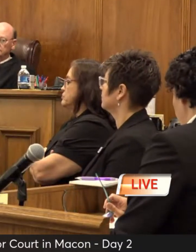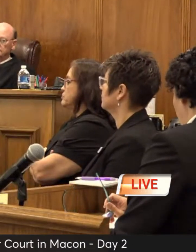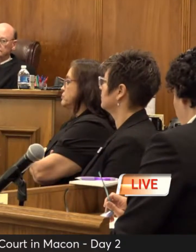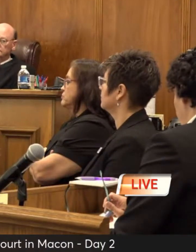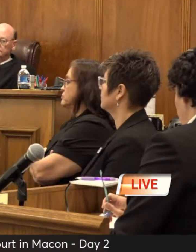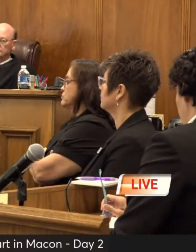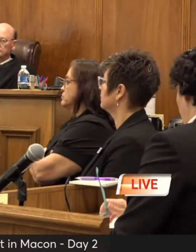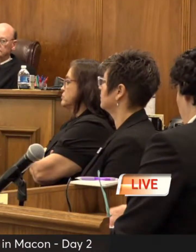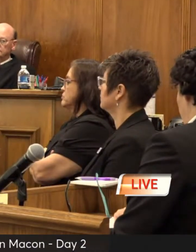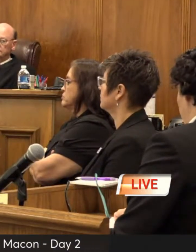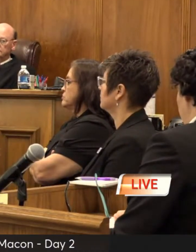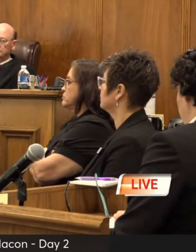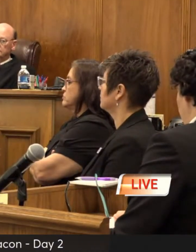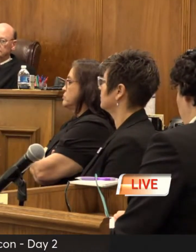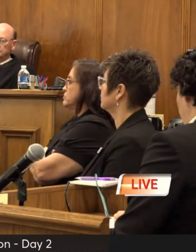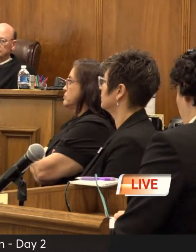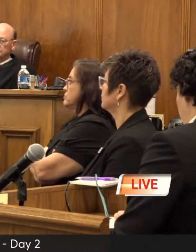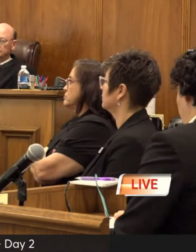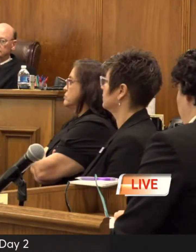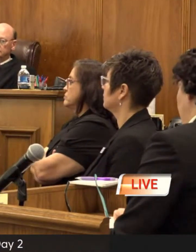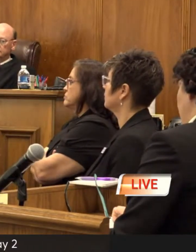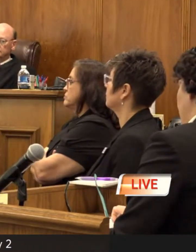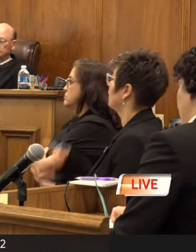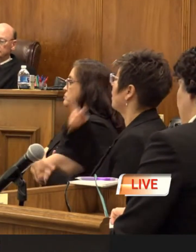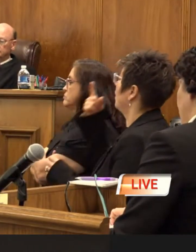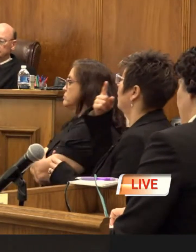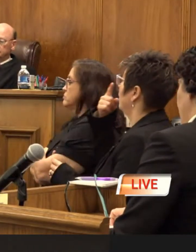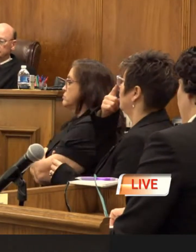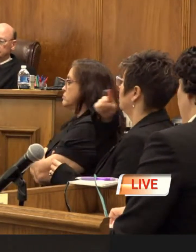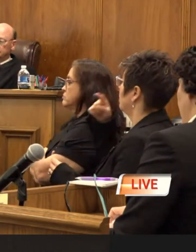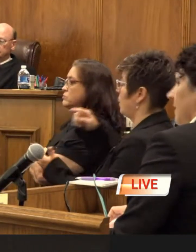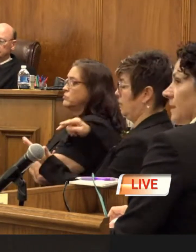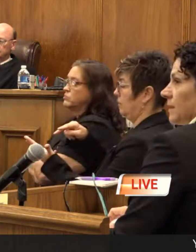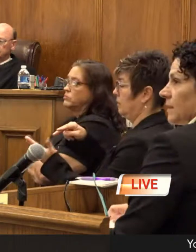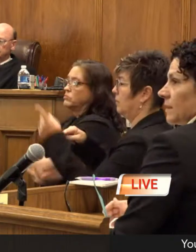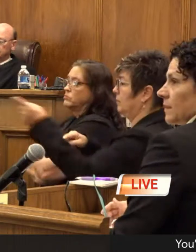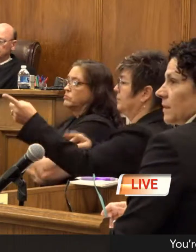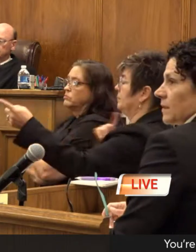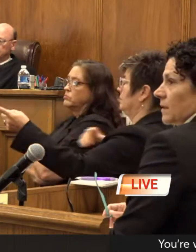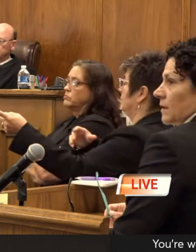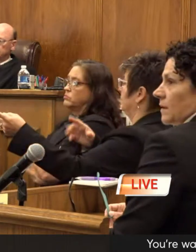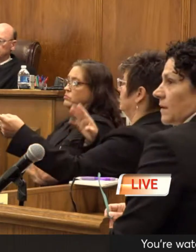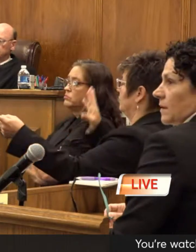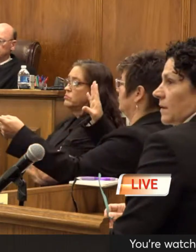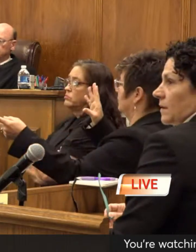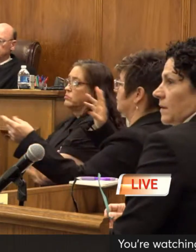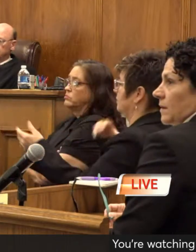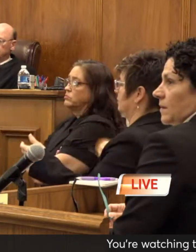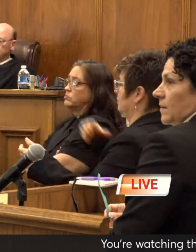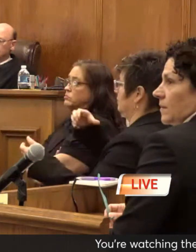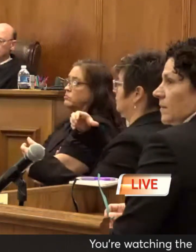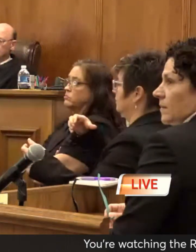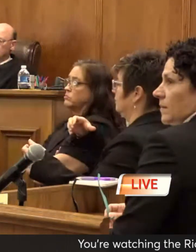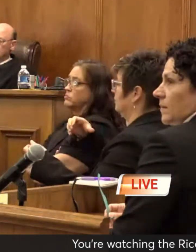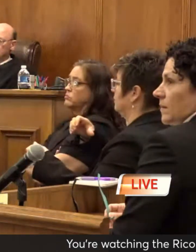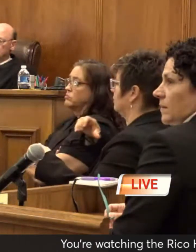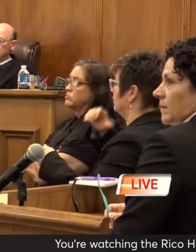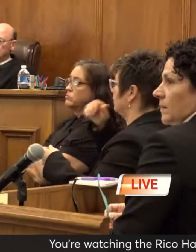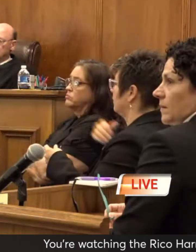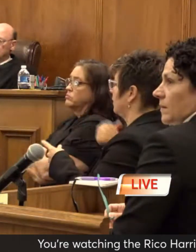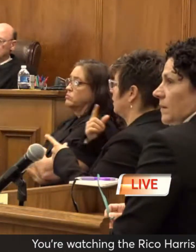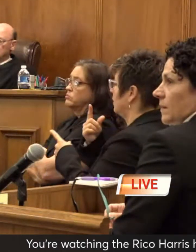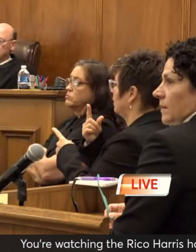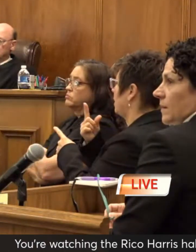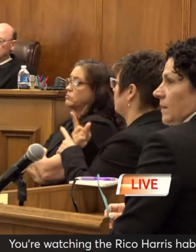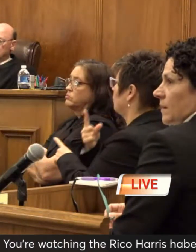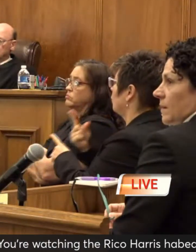Would you mind reading paragraph 8? Your Honor, this is improper refreshing of a witness's